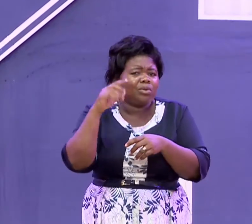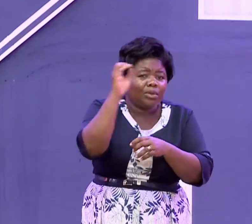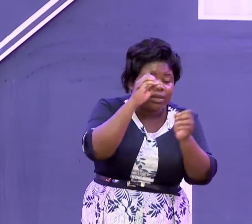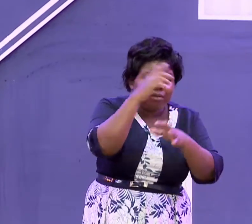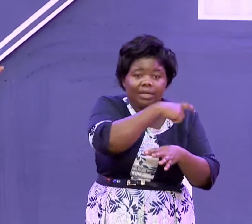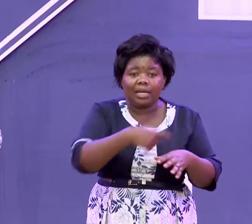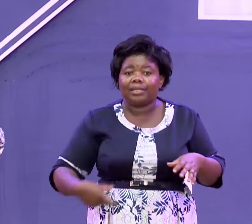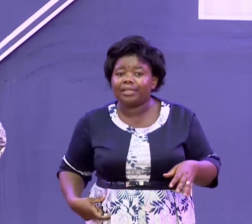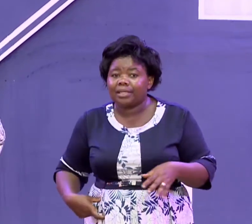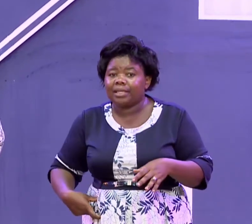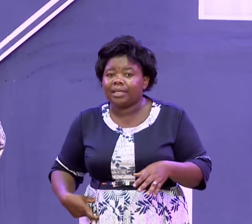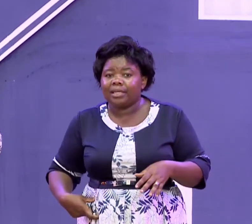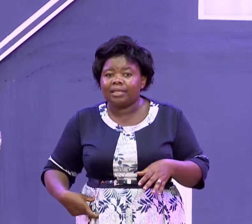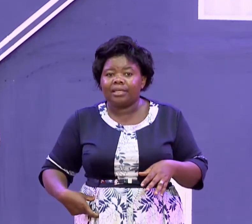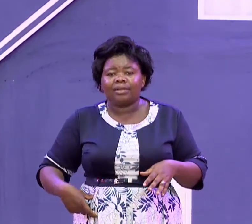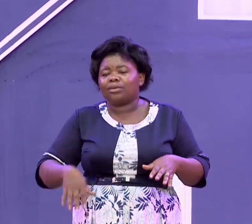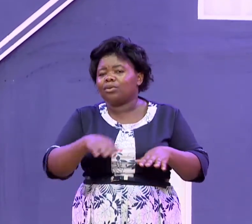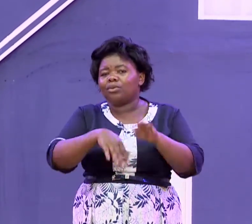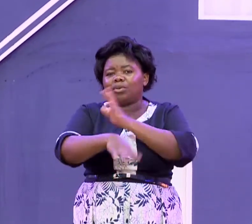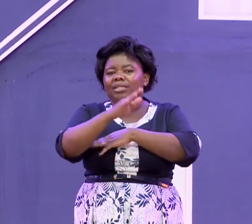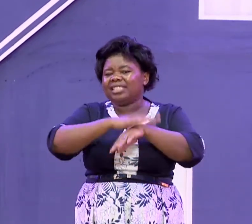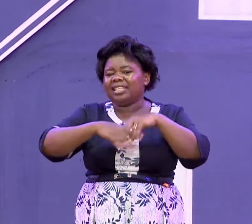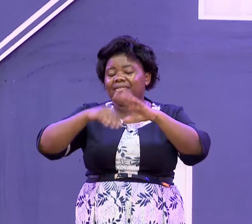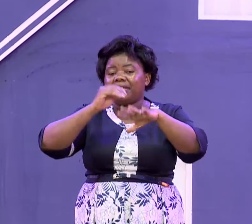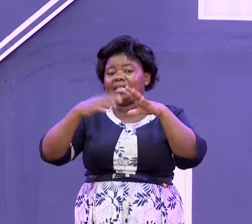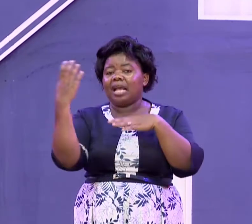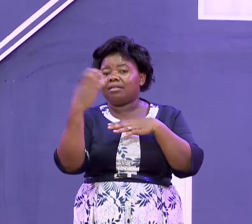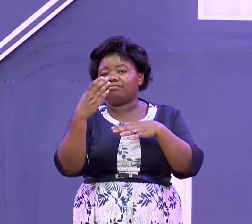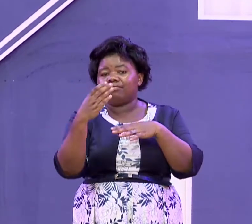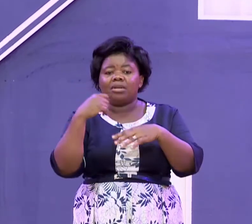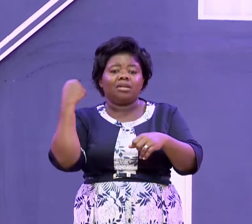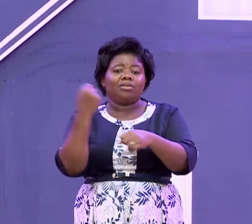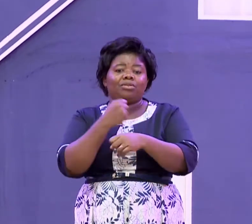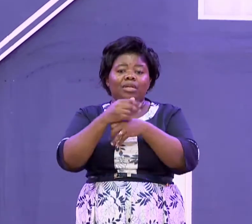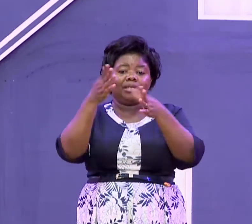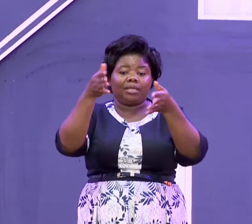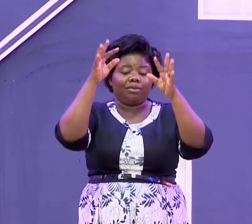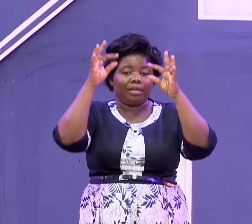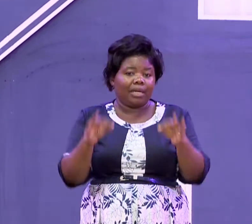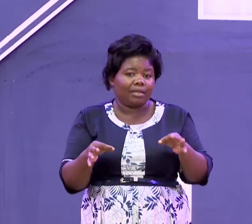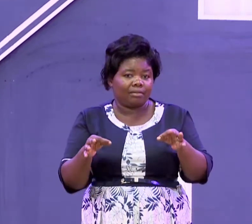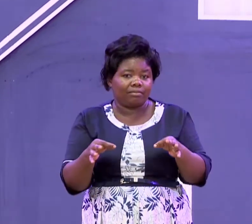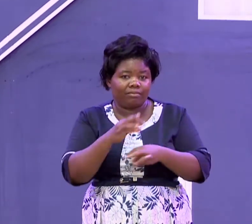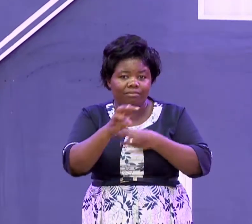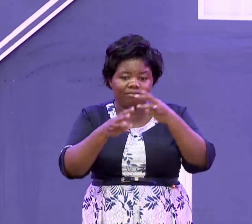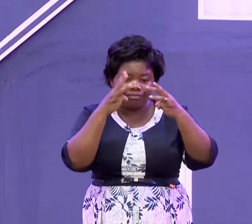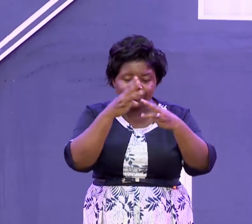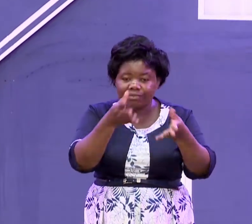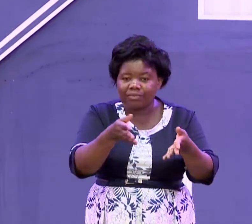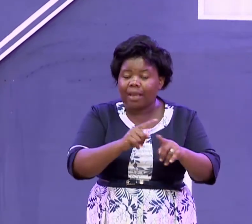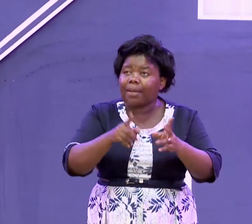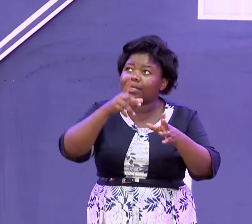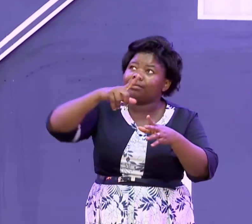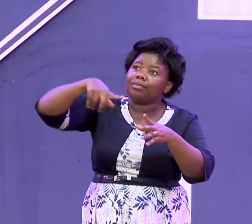for an usher. God is not in those things you're doing. You do that in the world. But where we